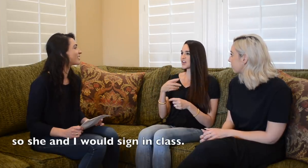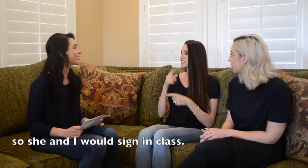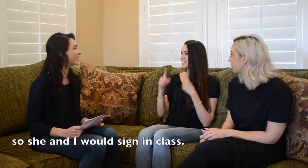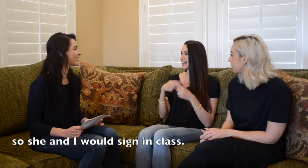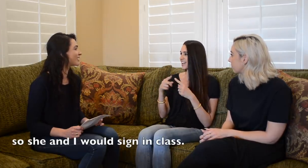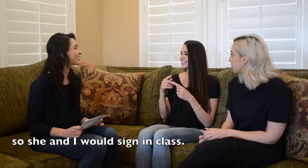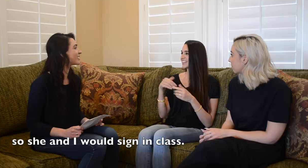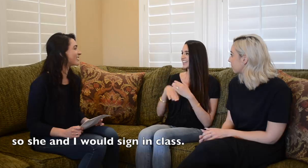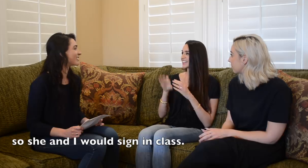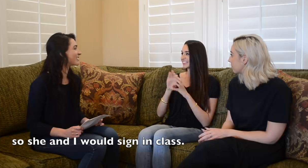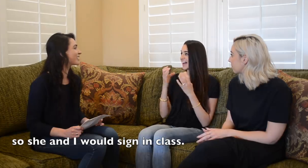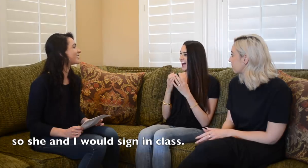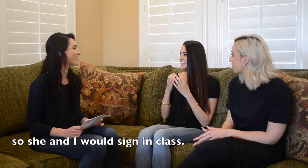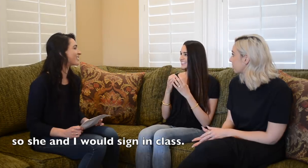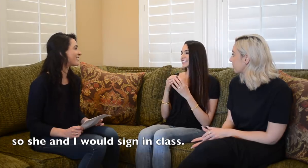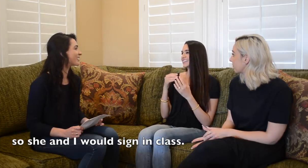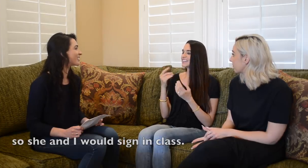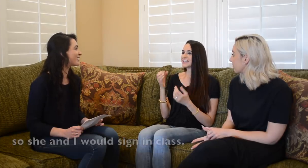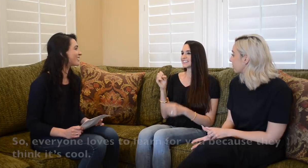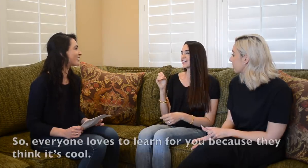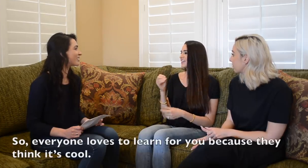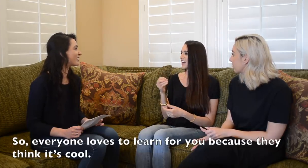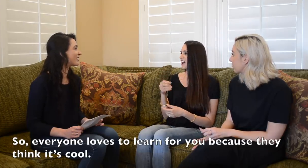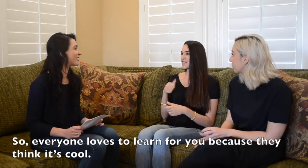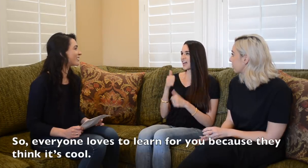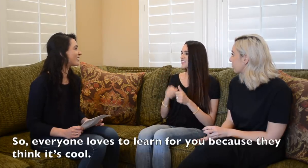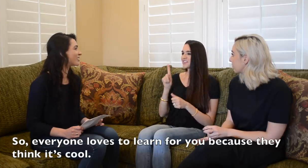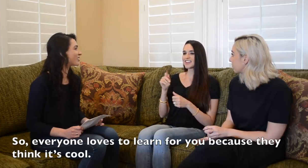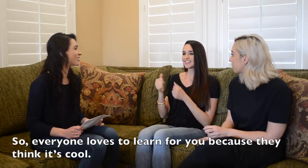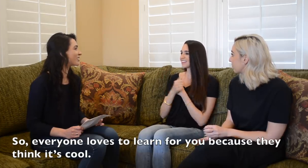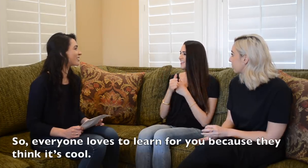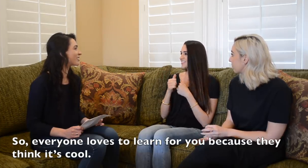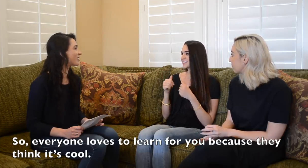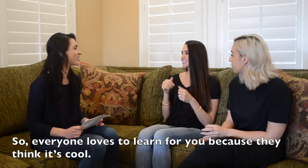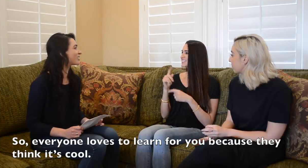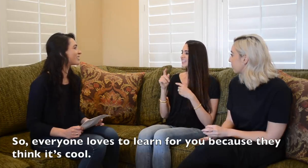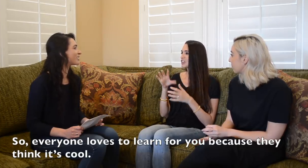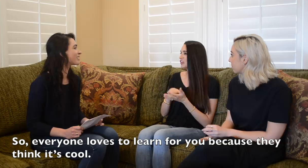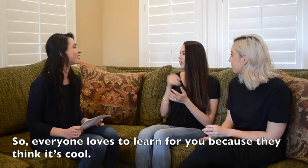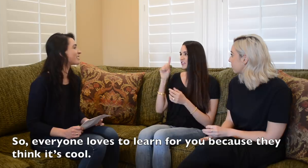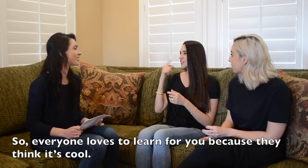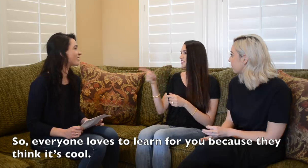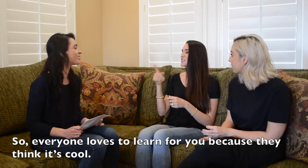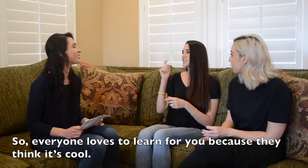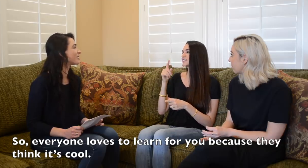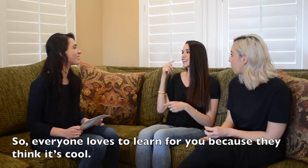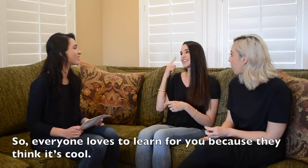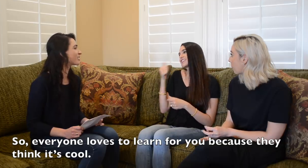would sign in class, and so everyone loves to learn for you because they think it's